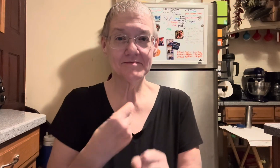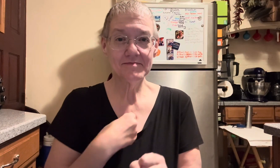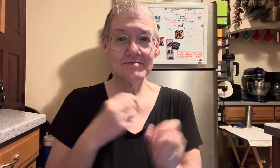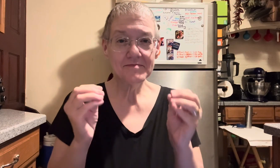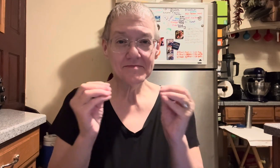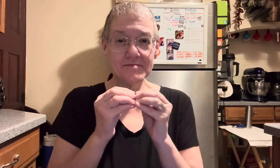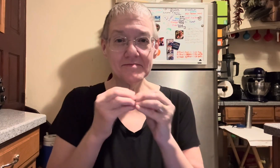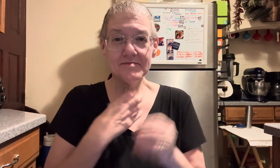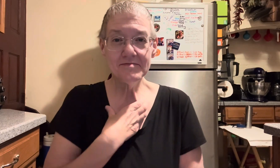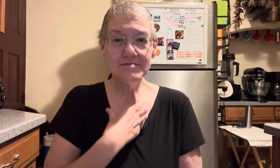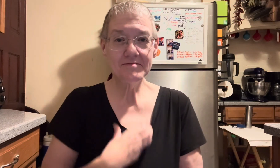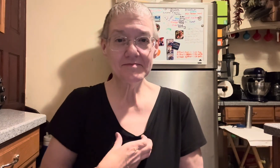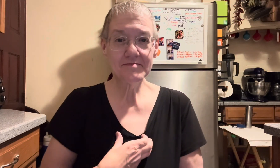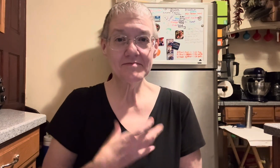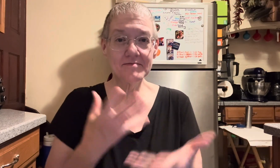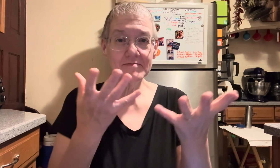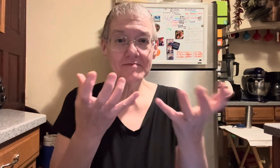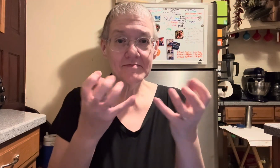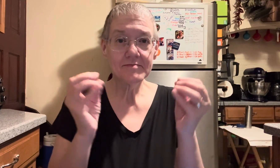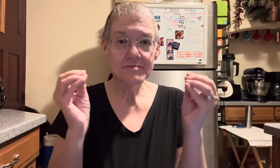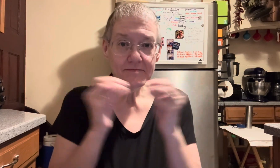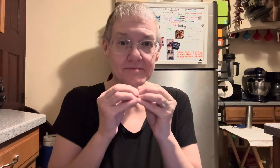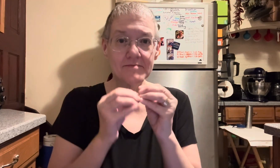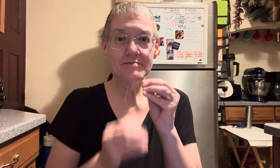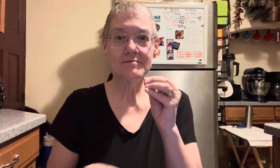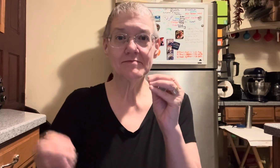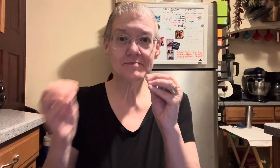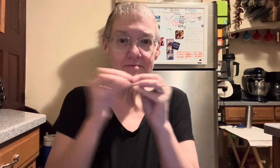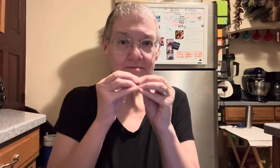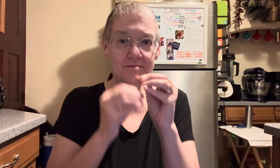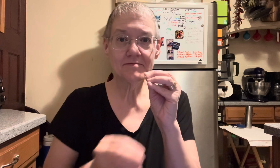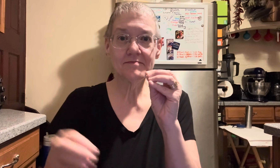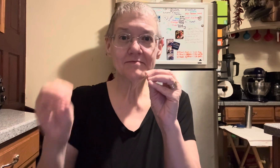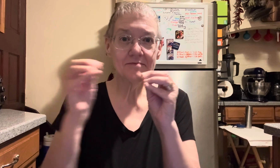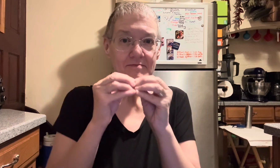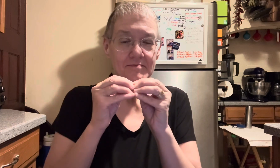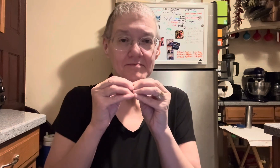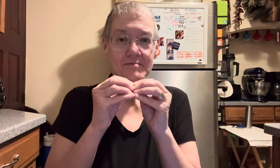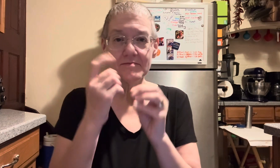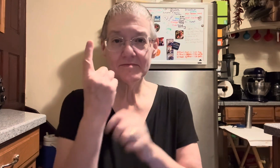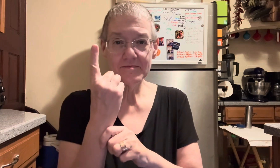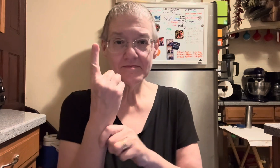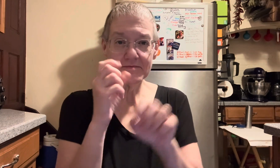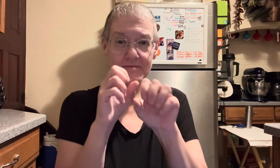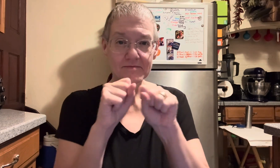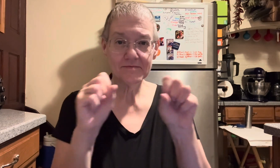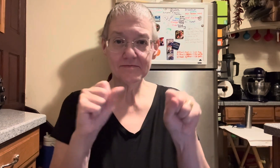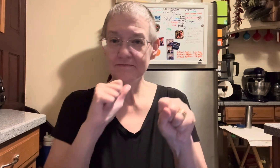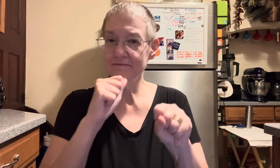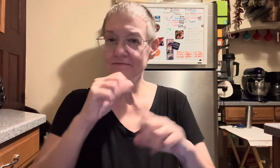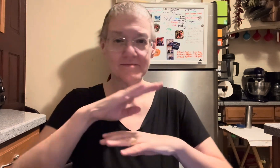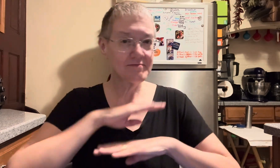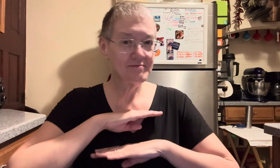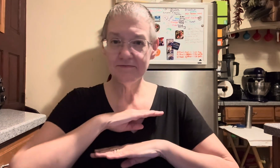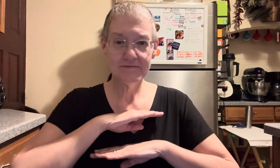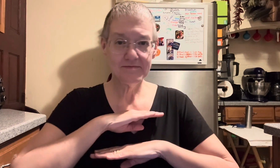hungrier. It makes me want more and more and more. One sausage won't satisfy